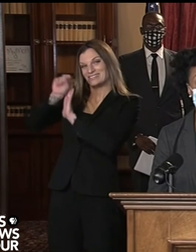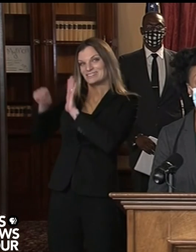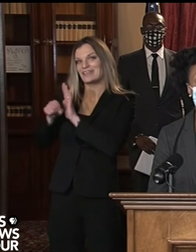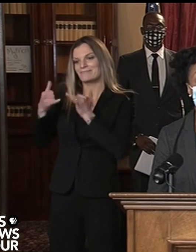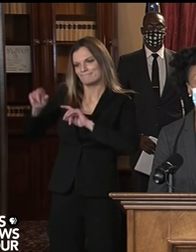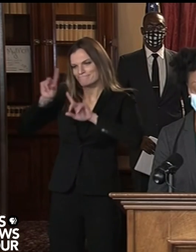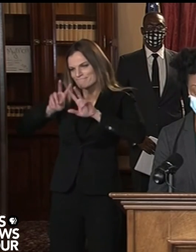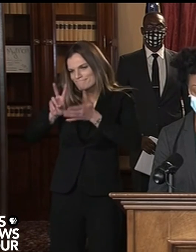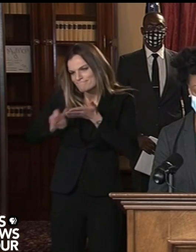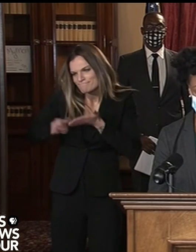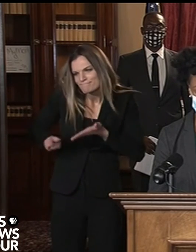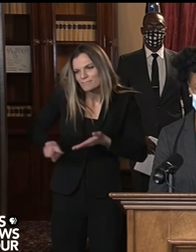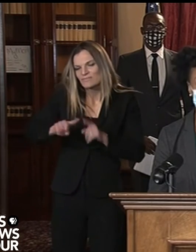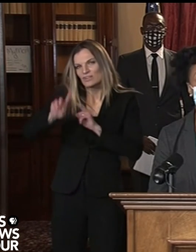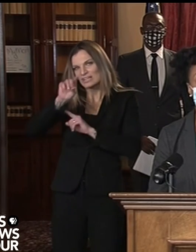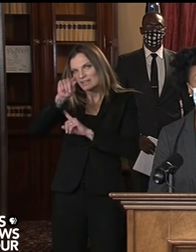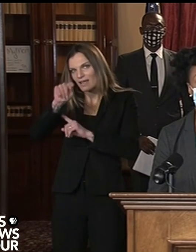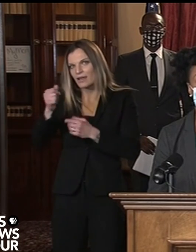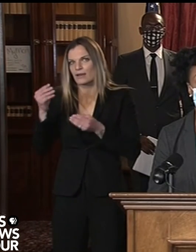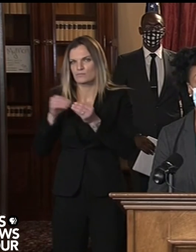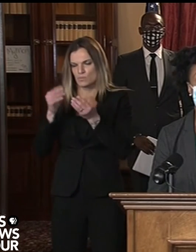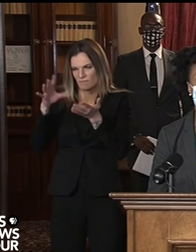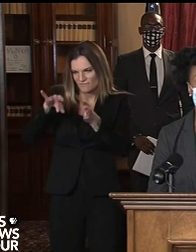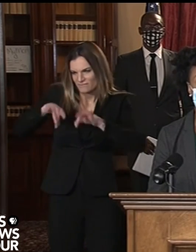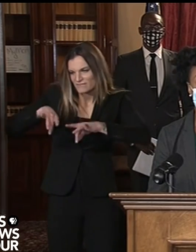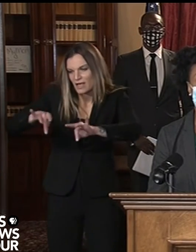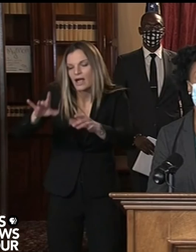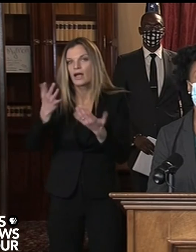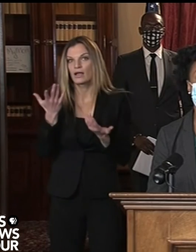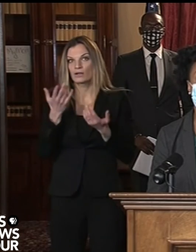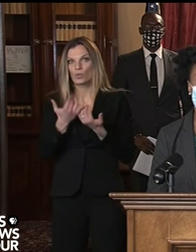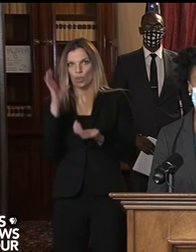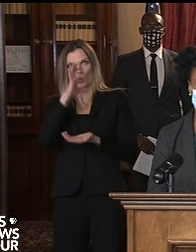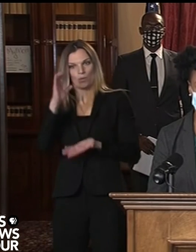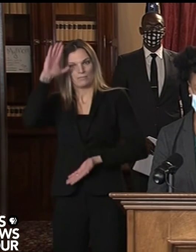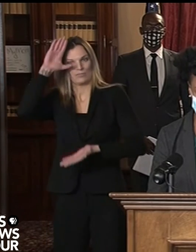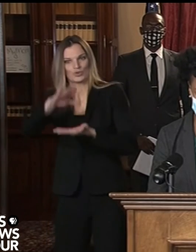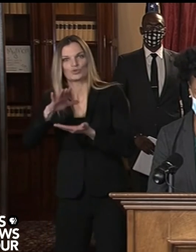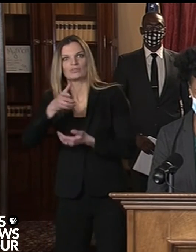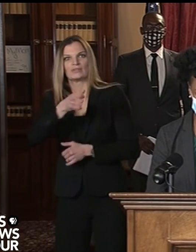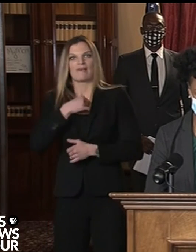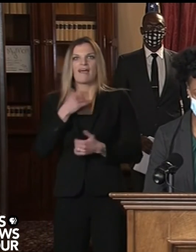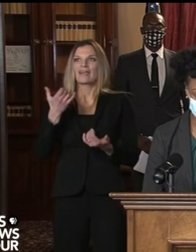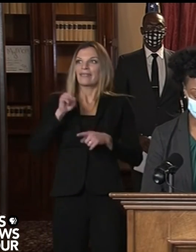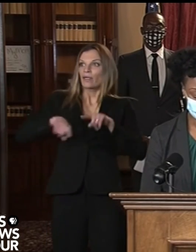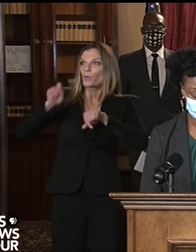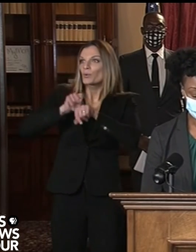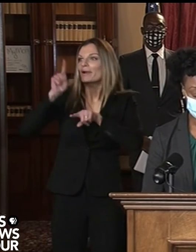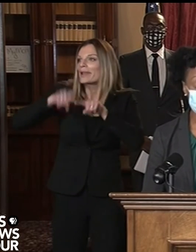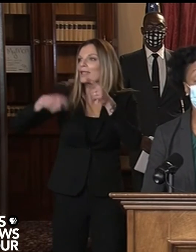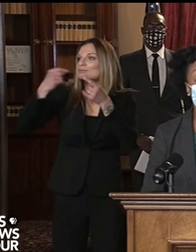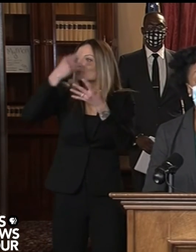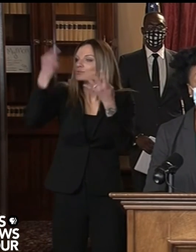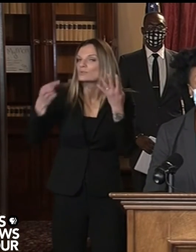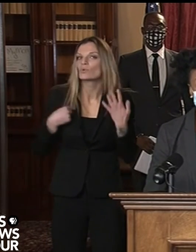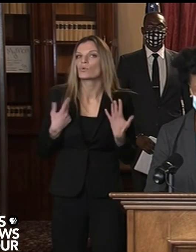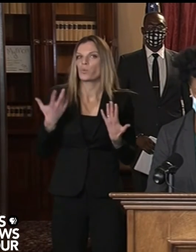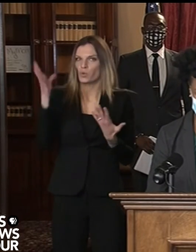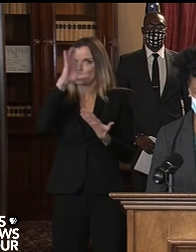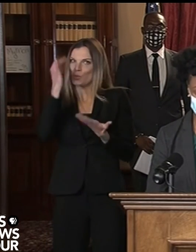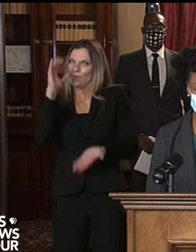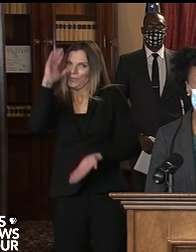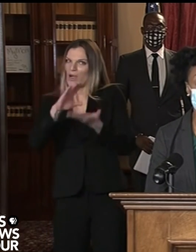and ways to potentially reduce the quarantine period further in the safest way. So it's getting